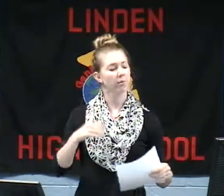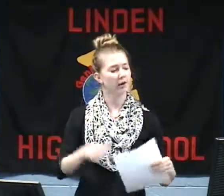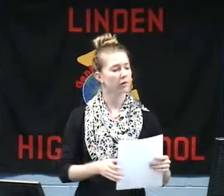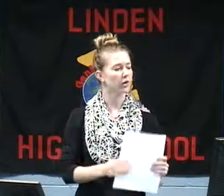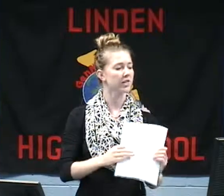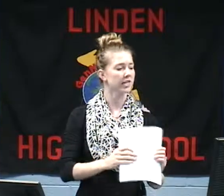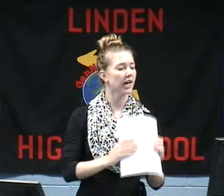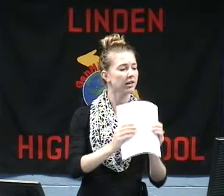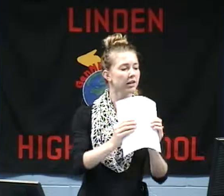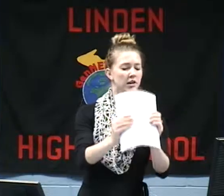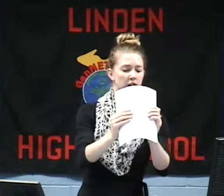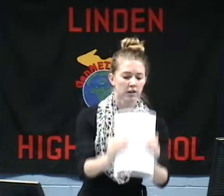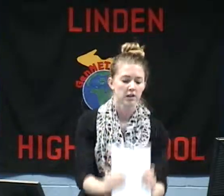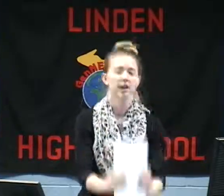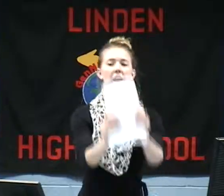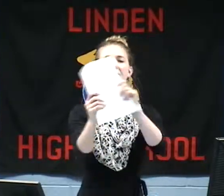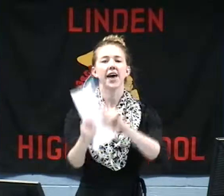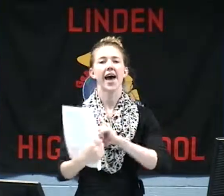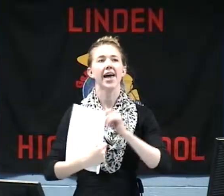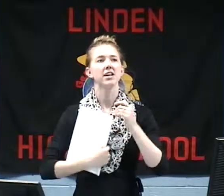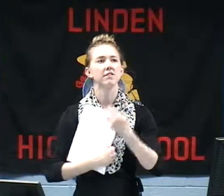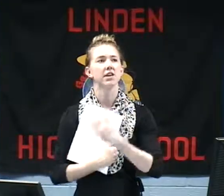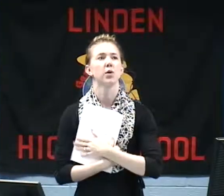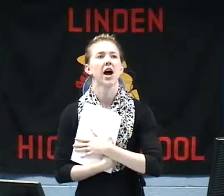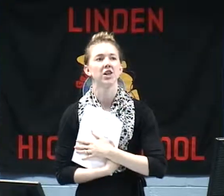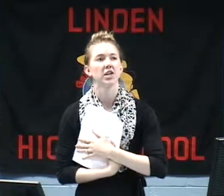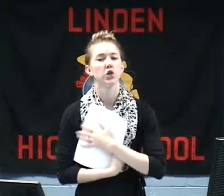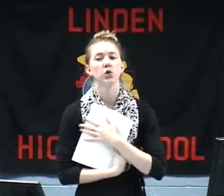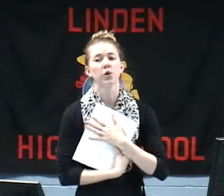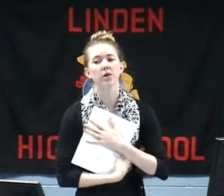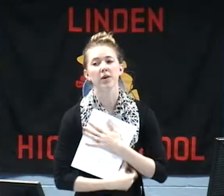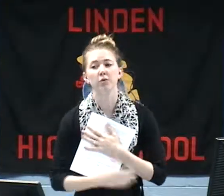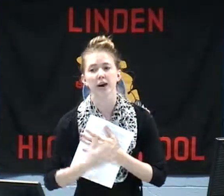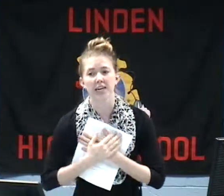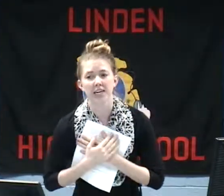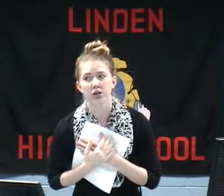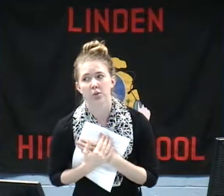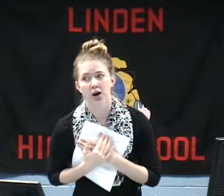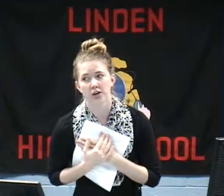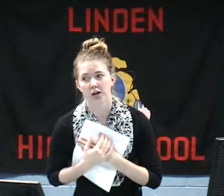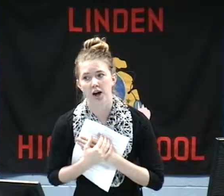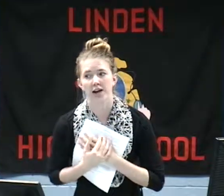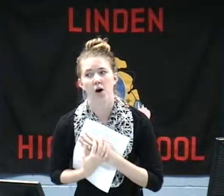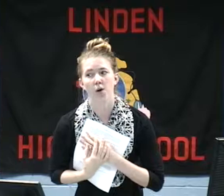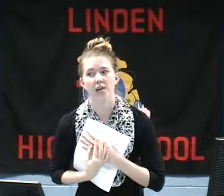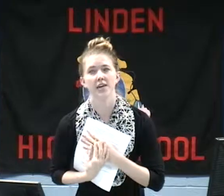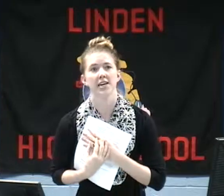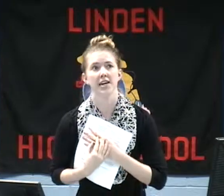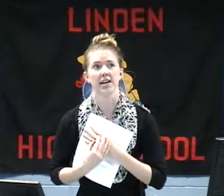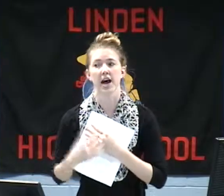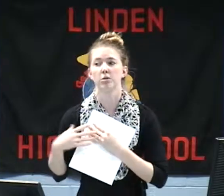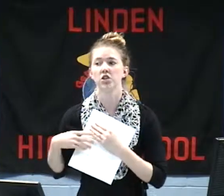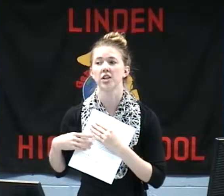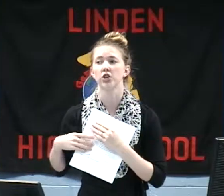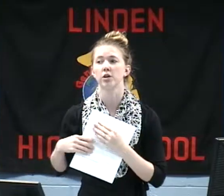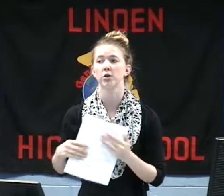collaborate, work together. At the end of this project, you will be rating your partner on how well they did and how much they